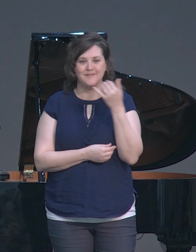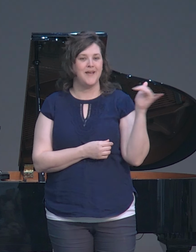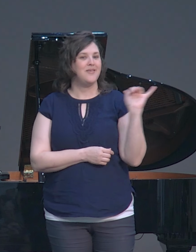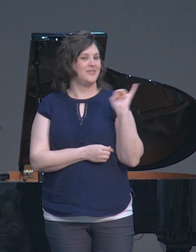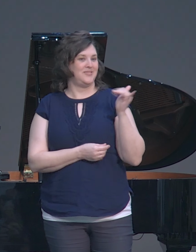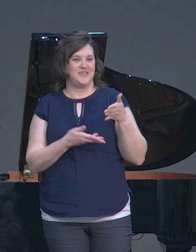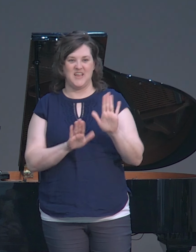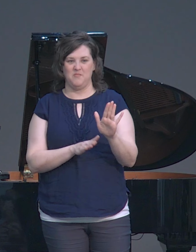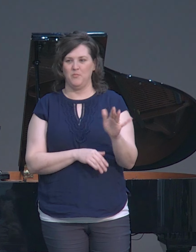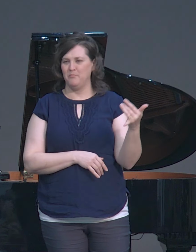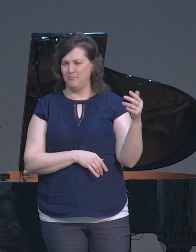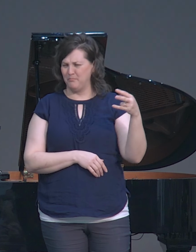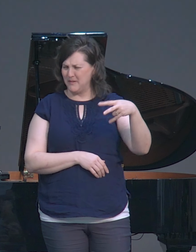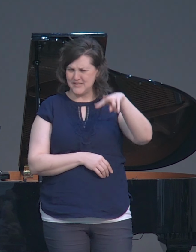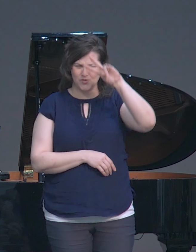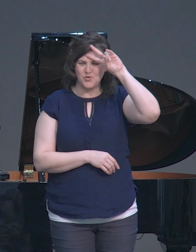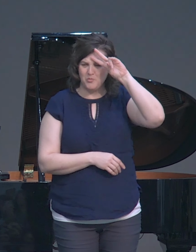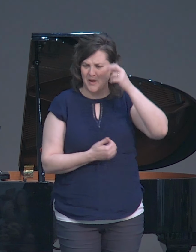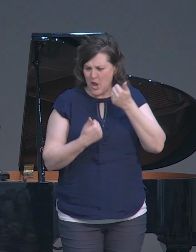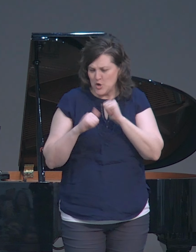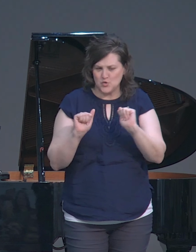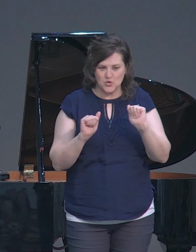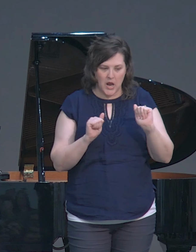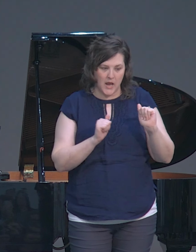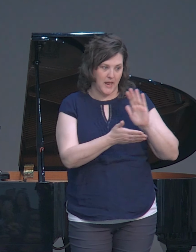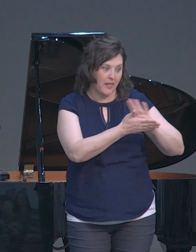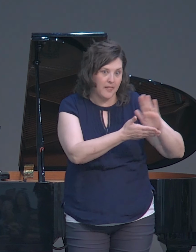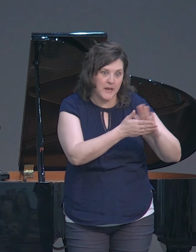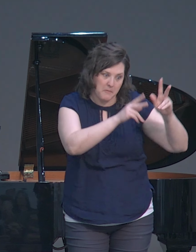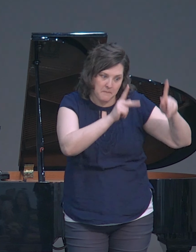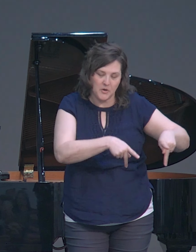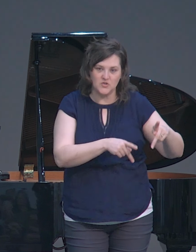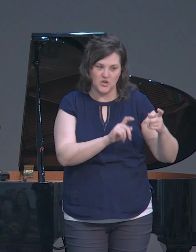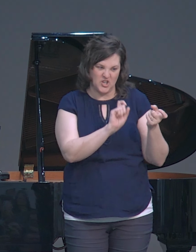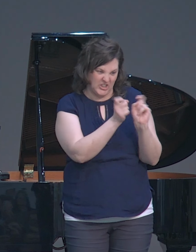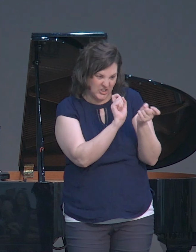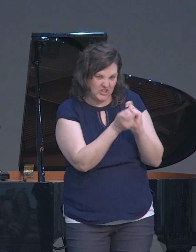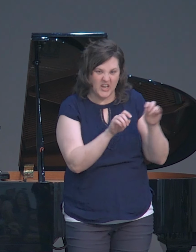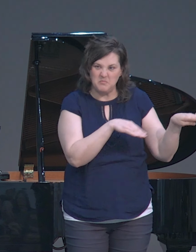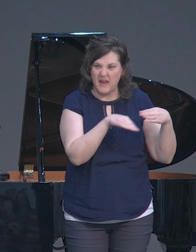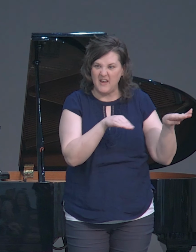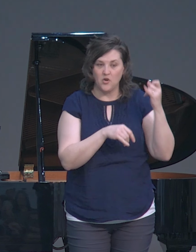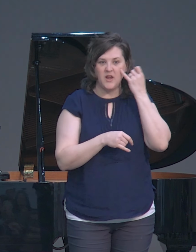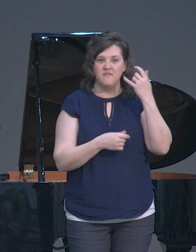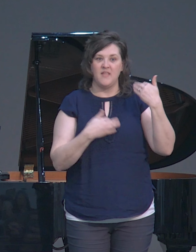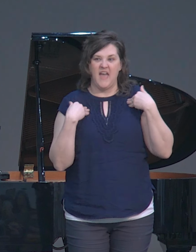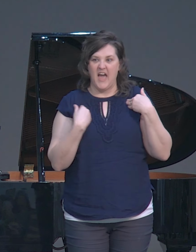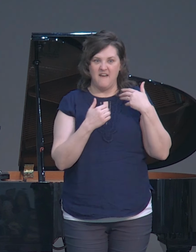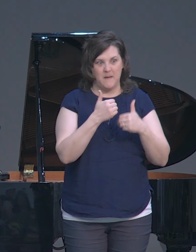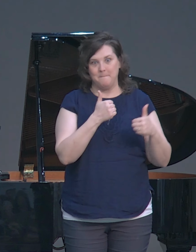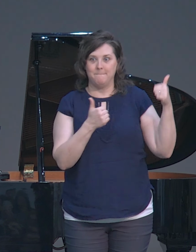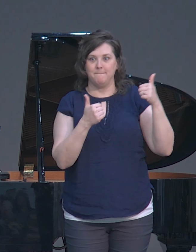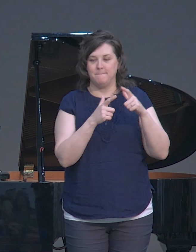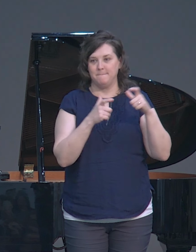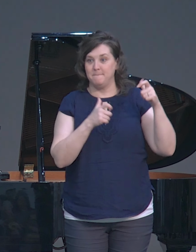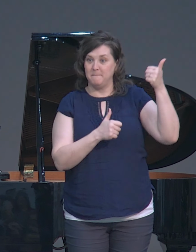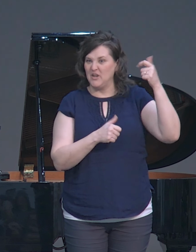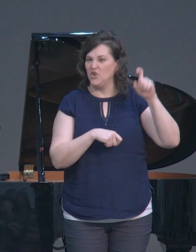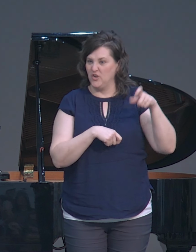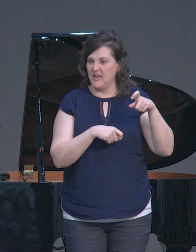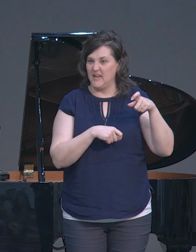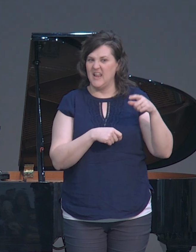to try to clean up and modify someone's behavior who has a much deeper need of complete gospel transformation.